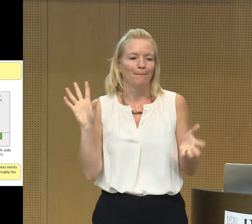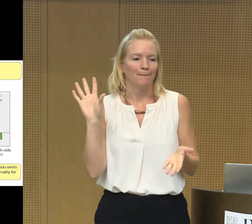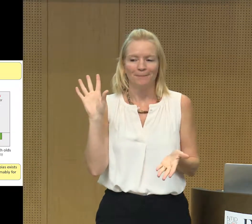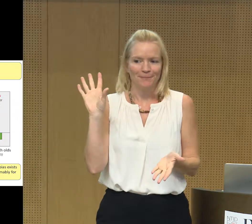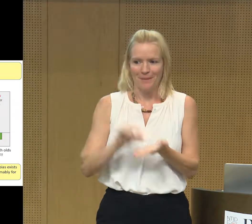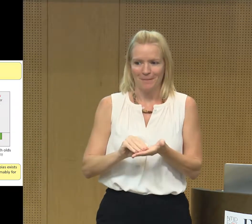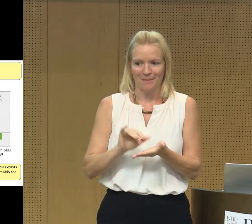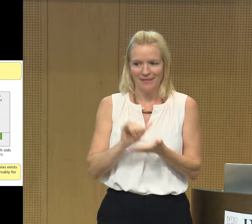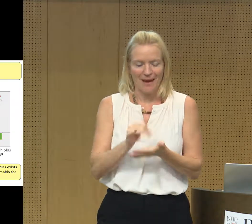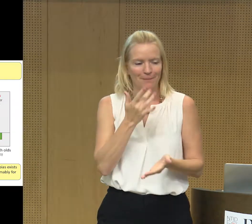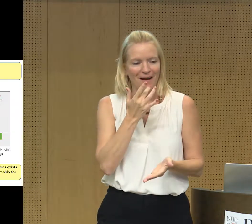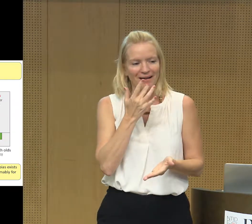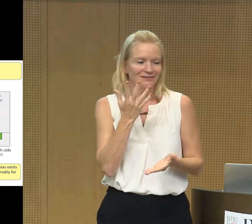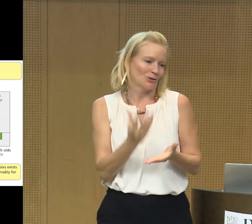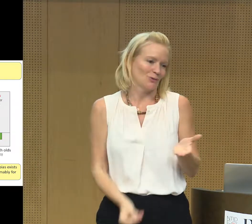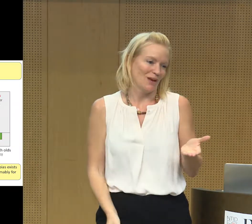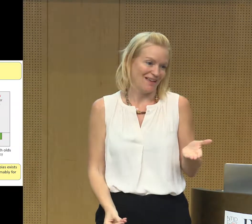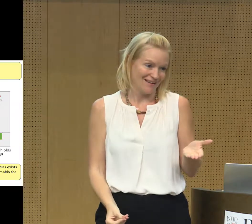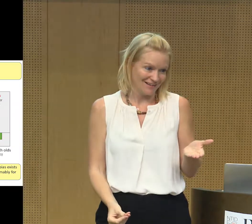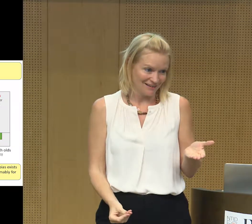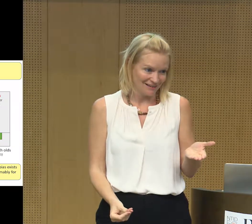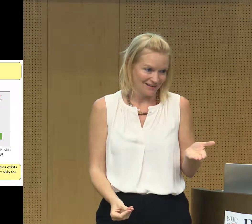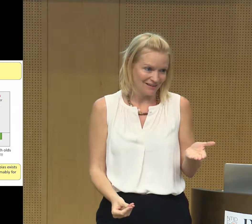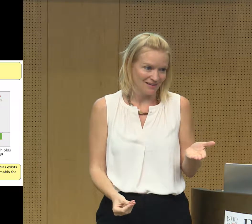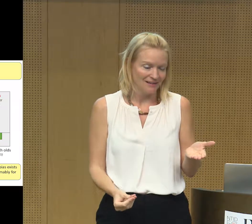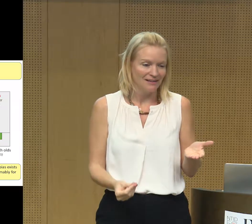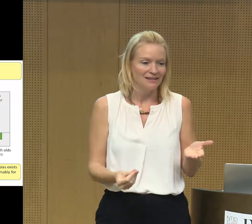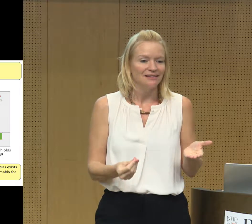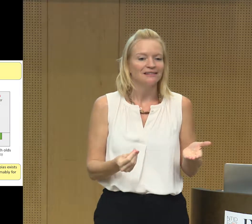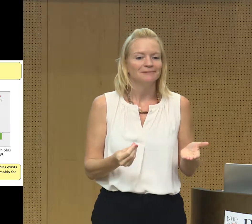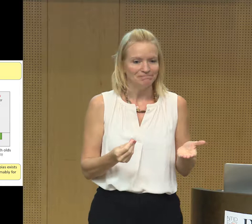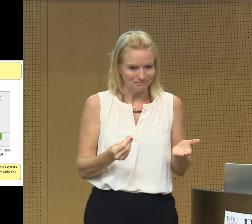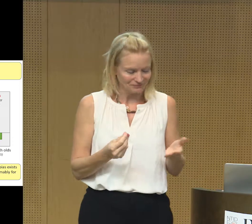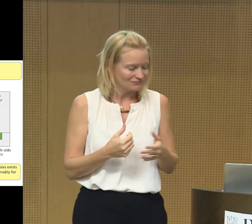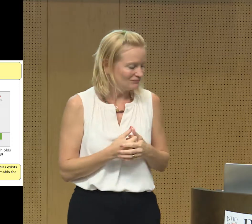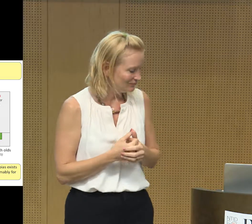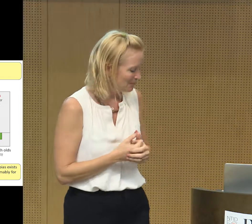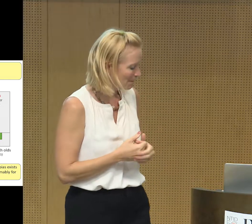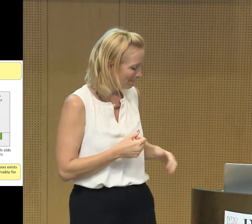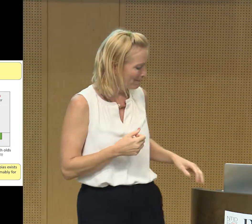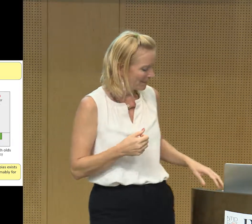But by the time that they were 1, that tendency was gone.